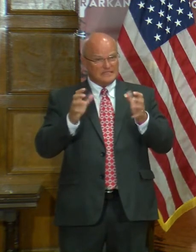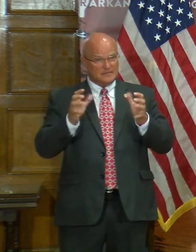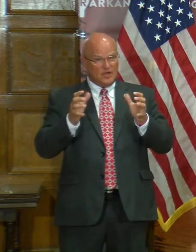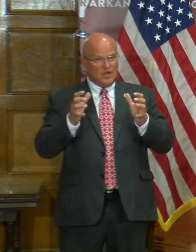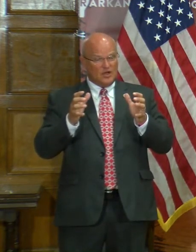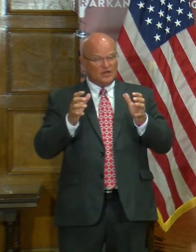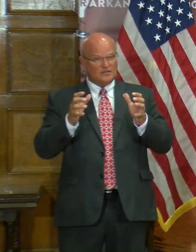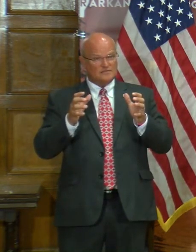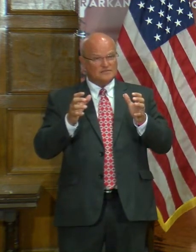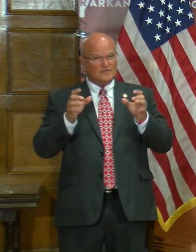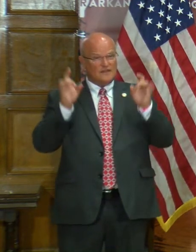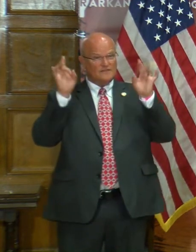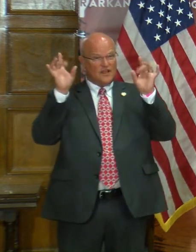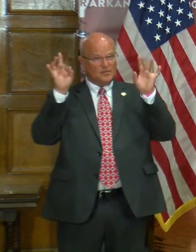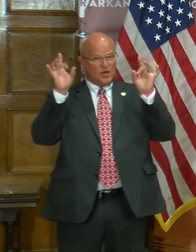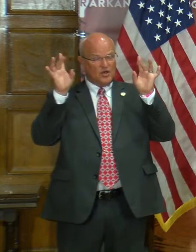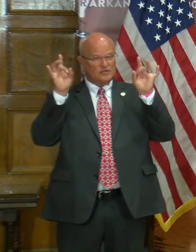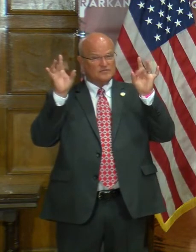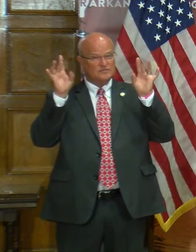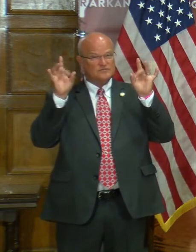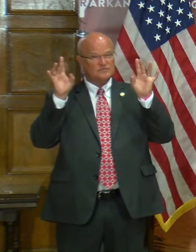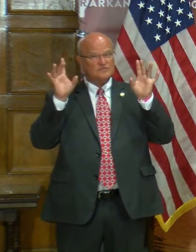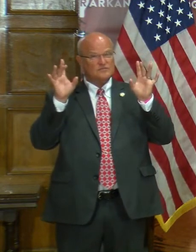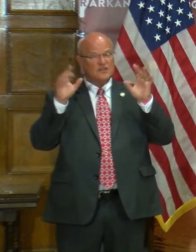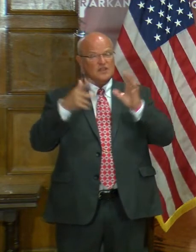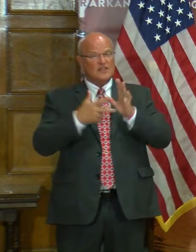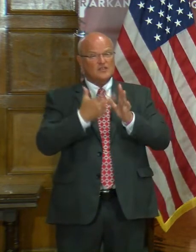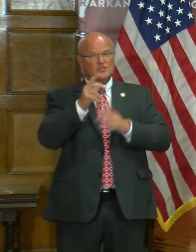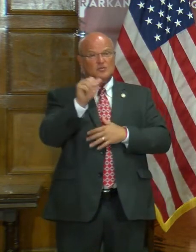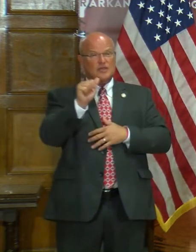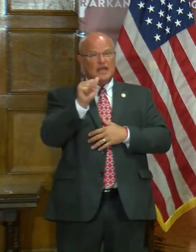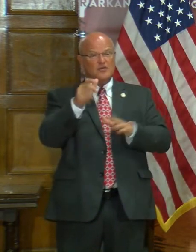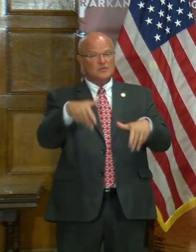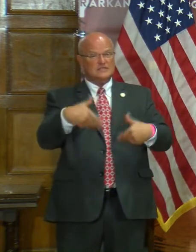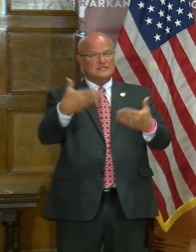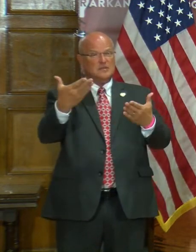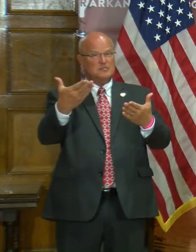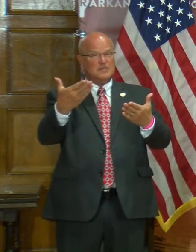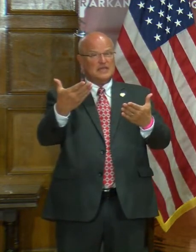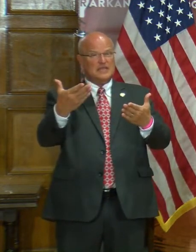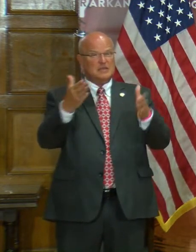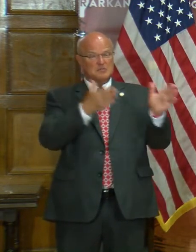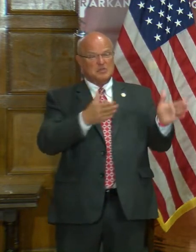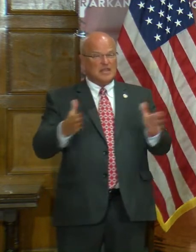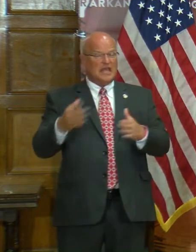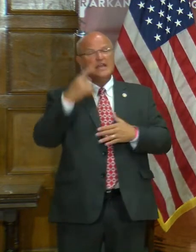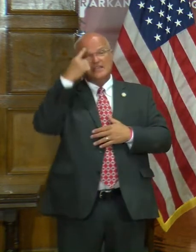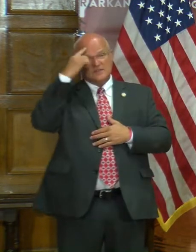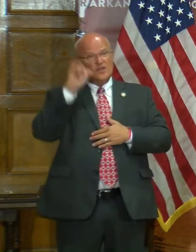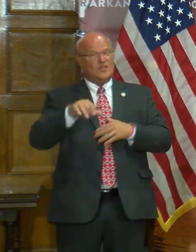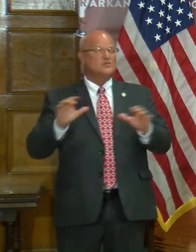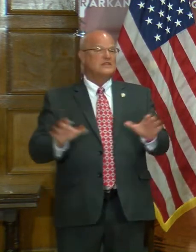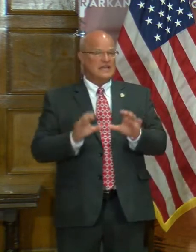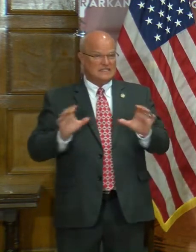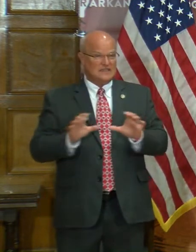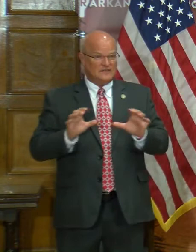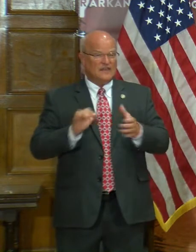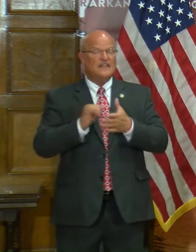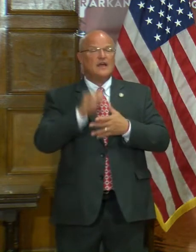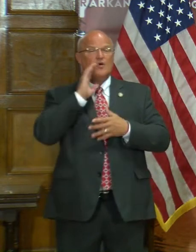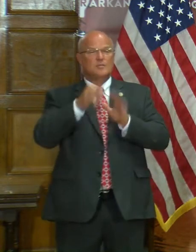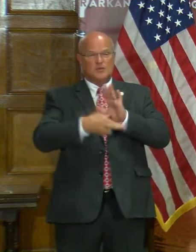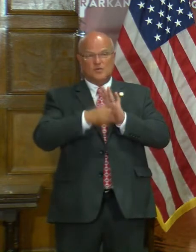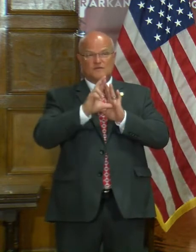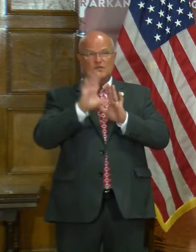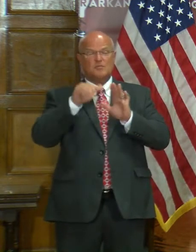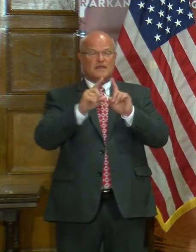basketball, in terms of volleyball, the AAA will be submitting plans for those activities that will be